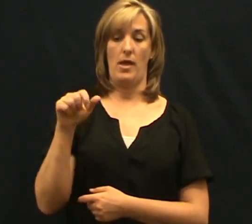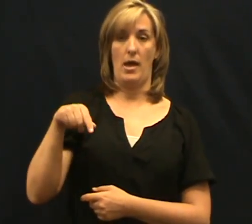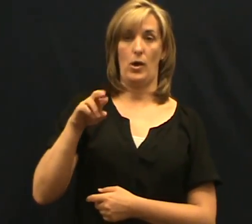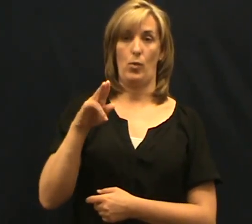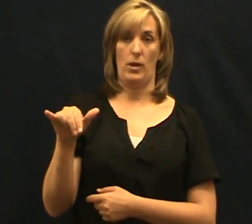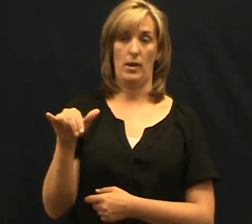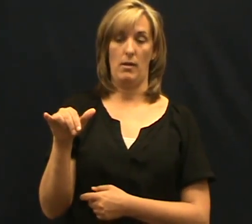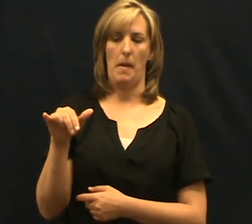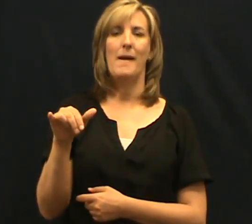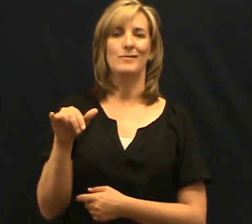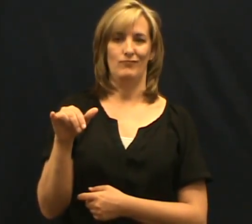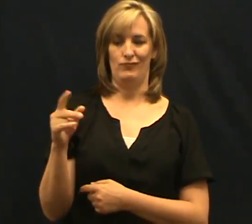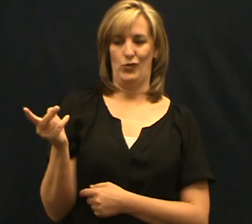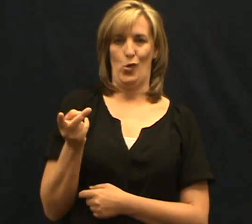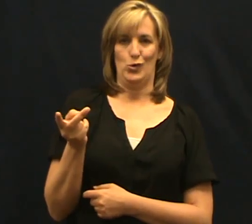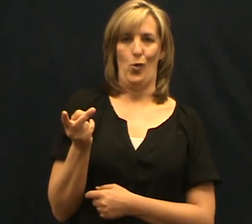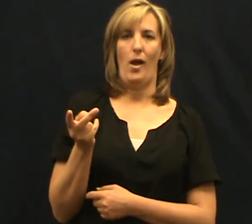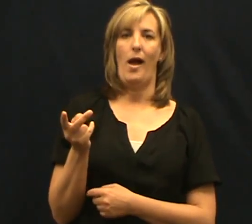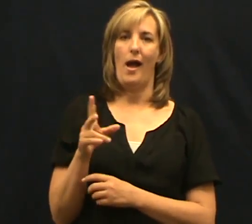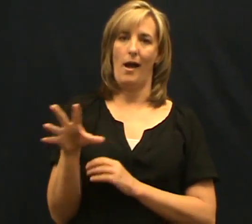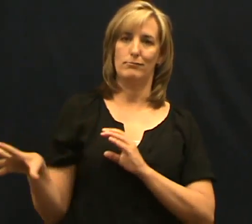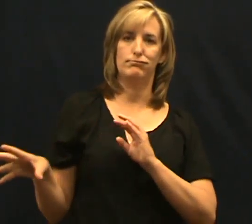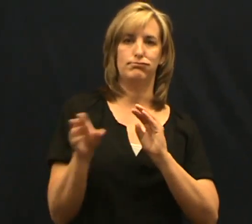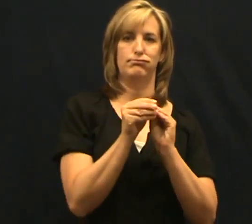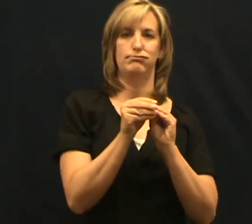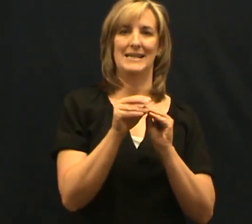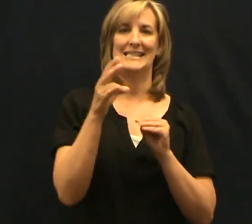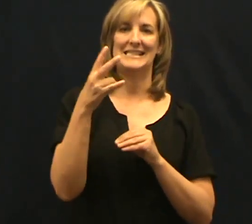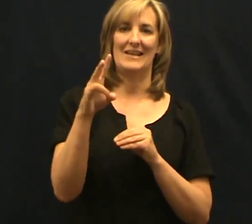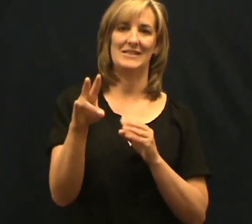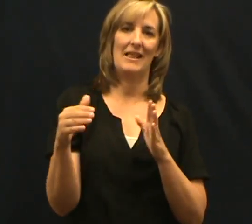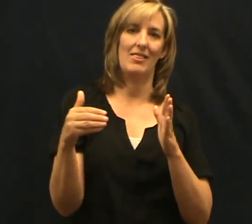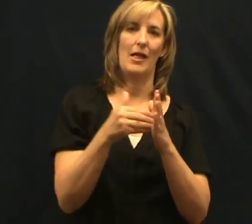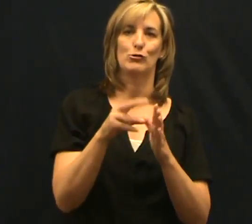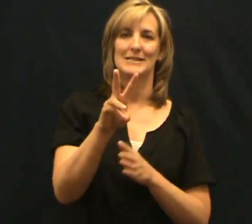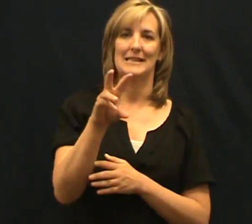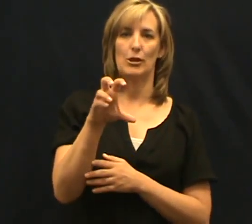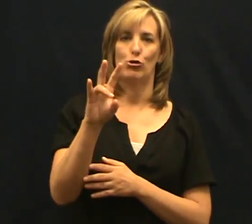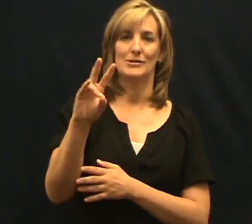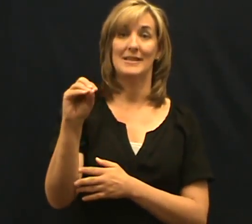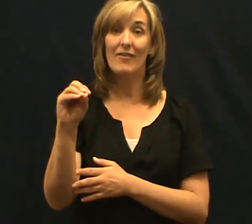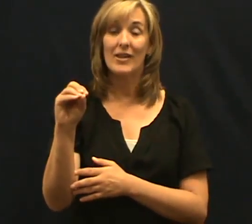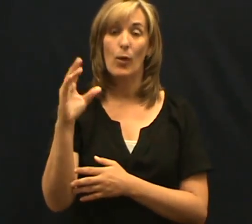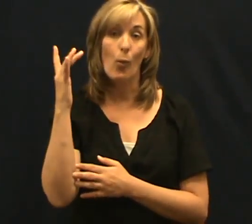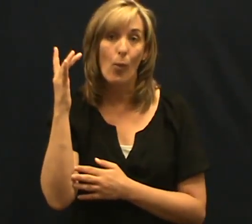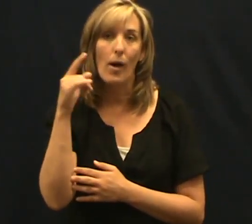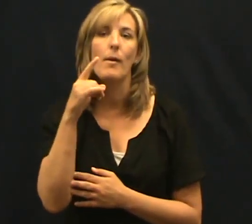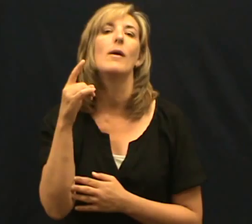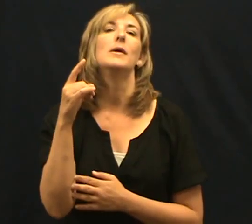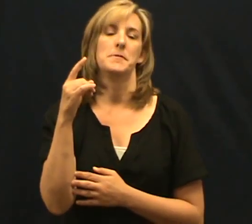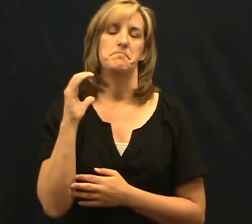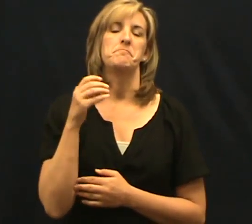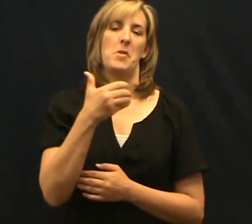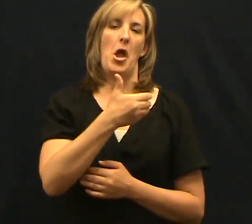better add up to $72,670 because our accounting equation always applies where assets